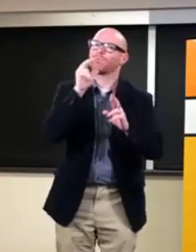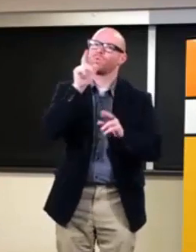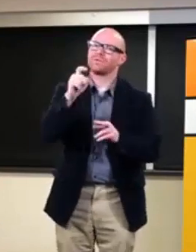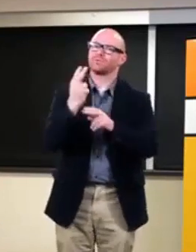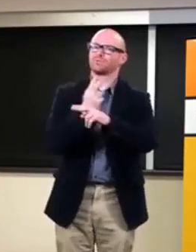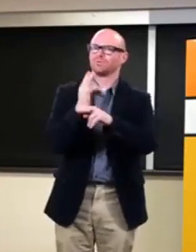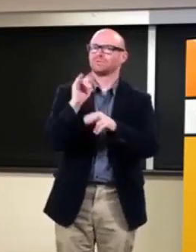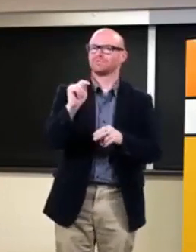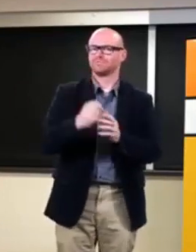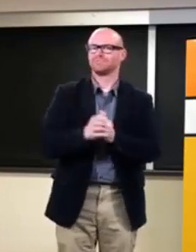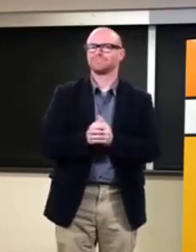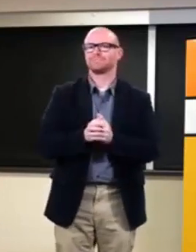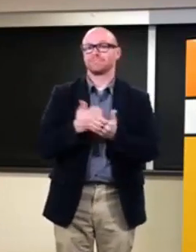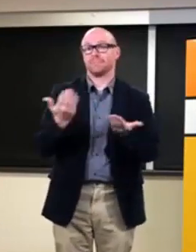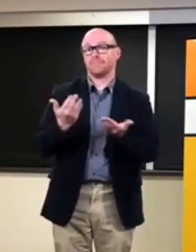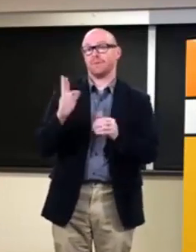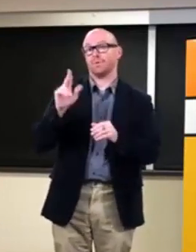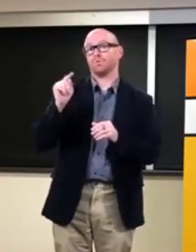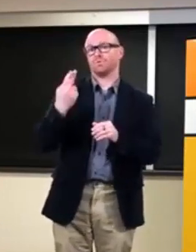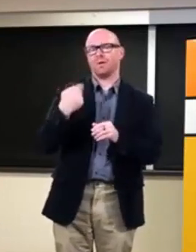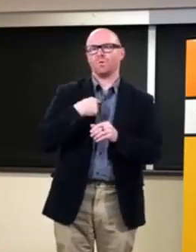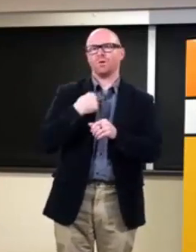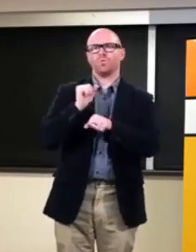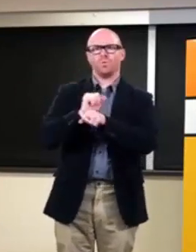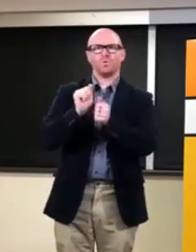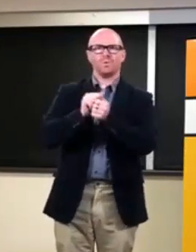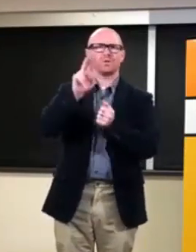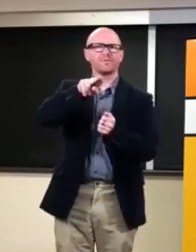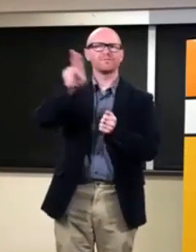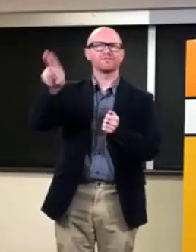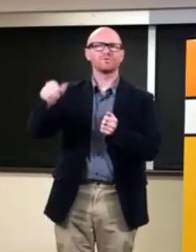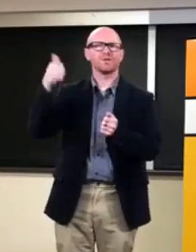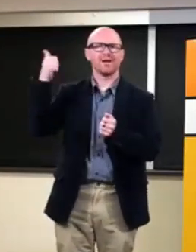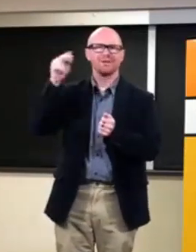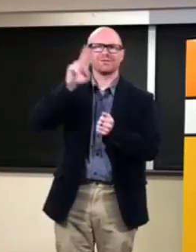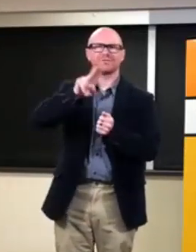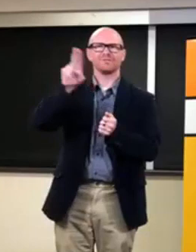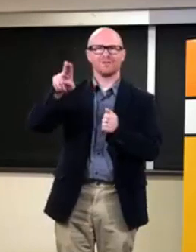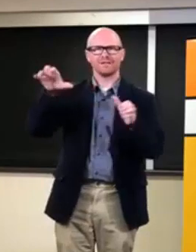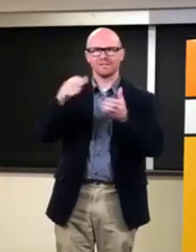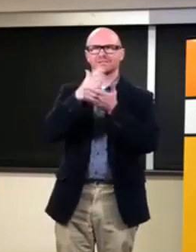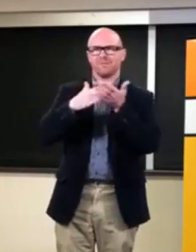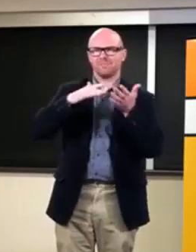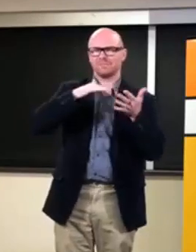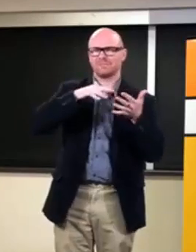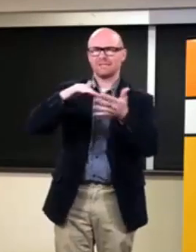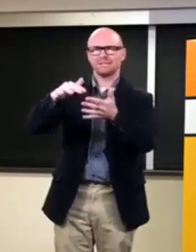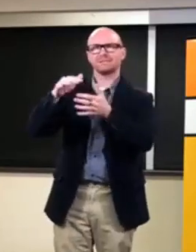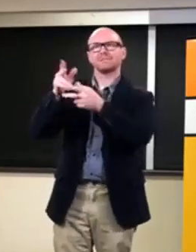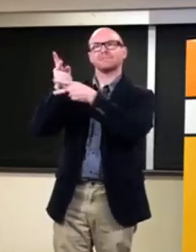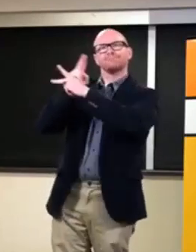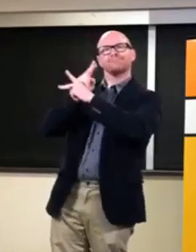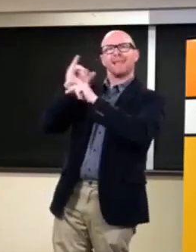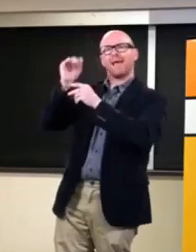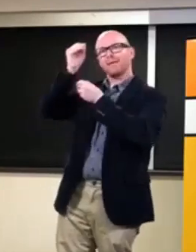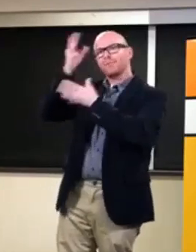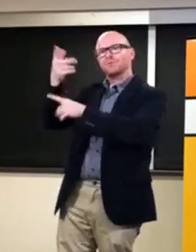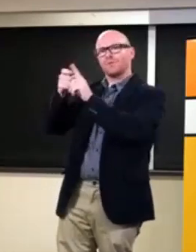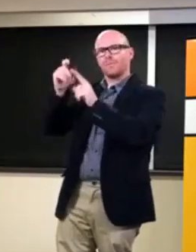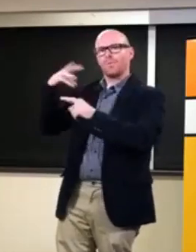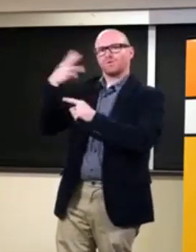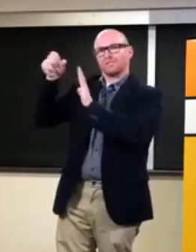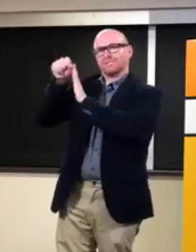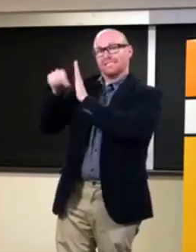to Utah models, we are working directly with the University of Utah to do more specific models for